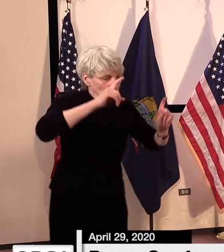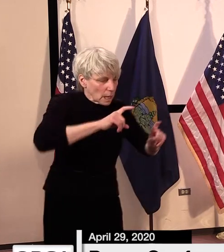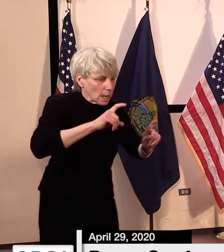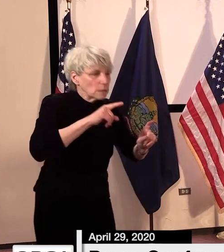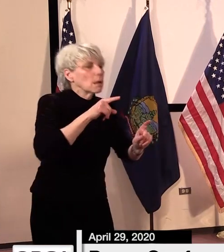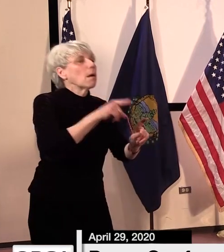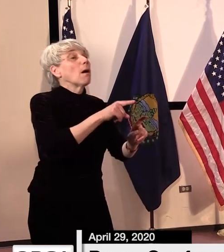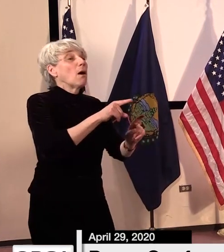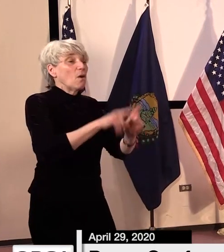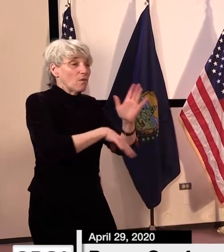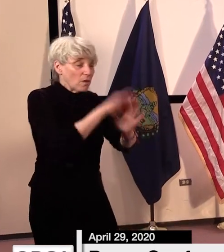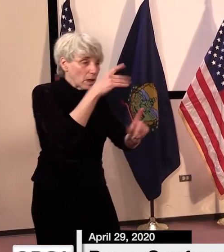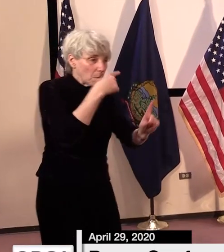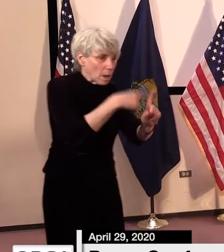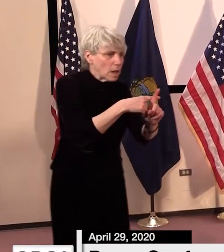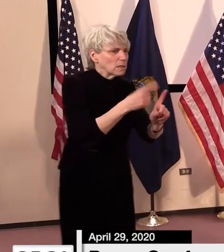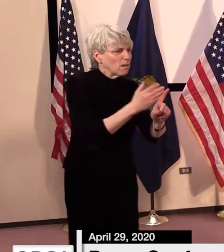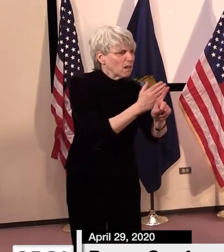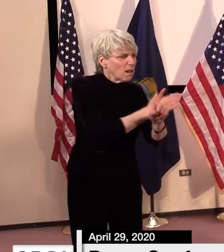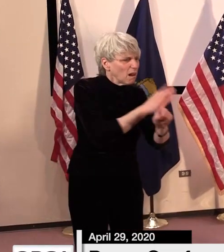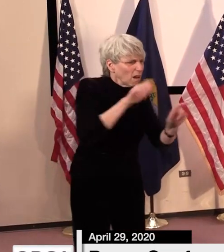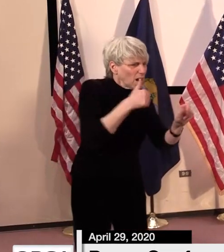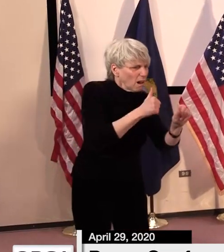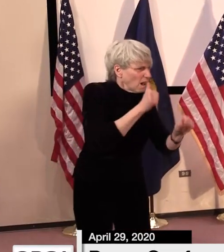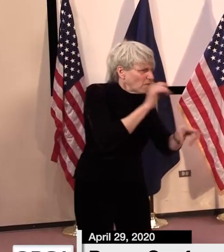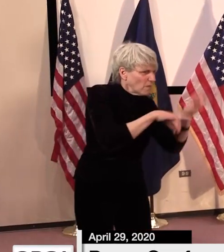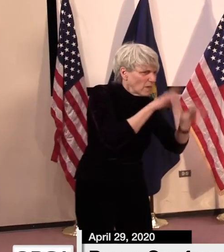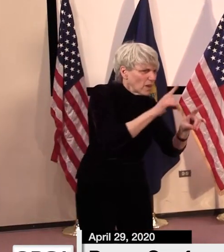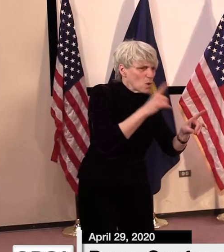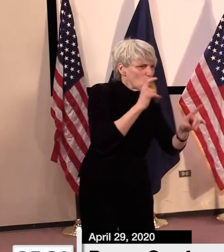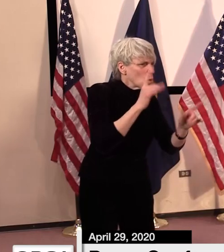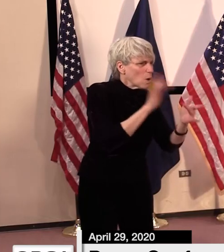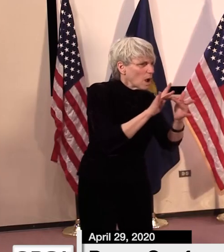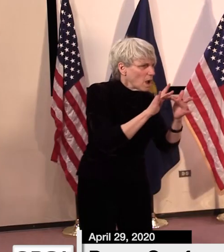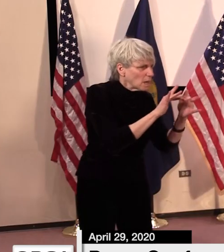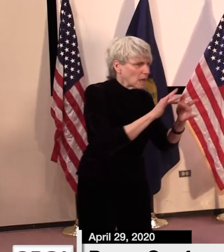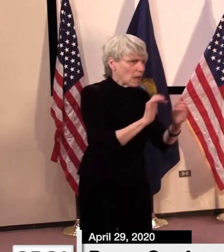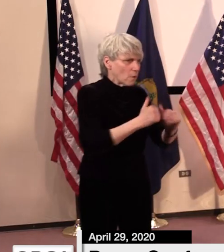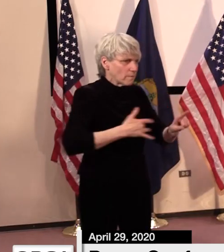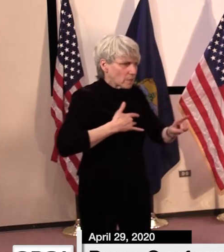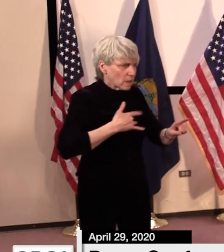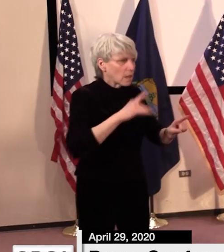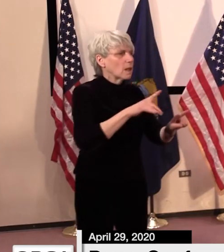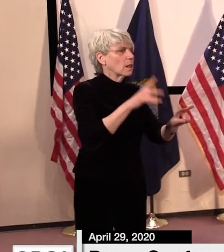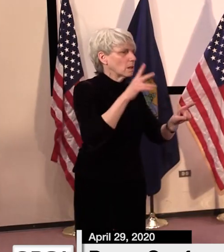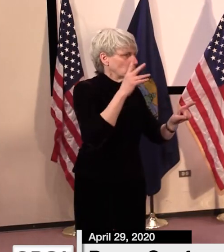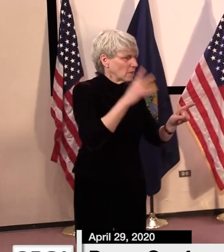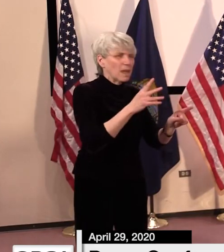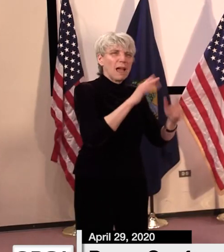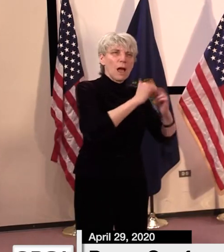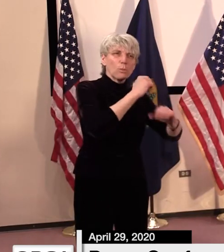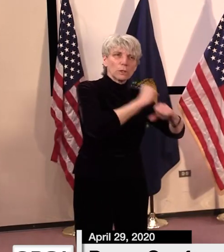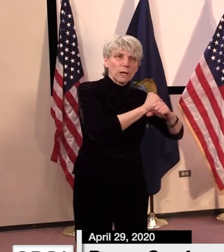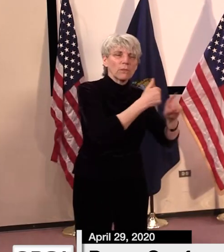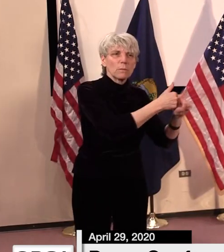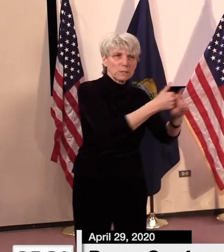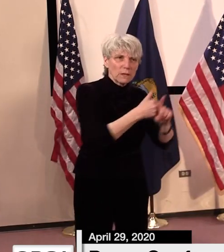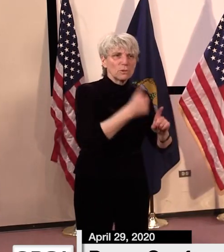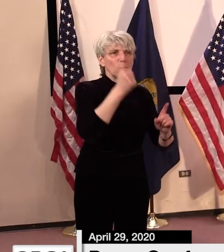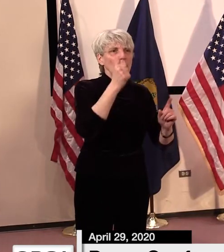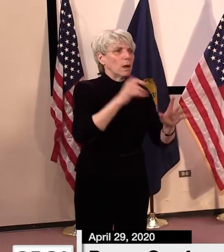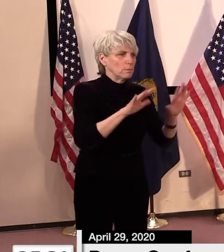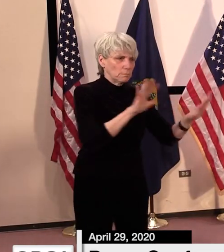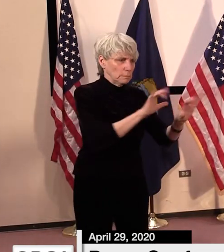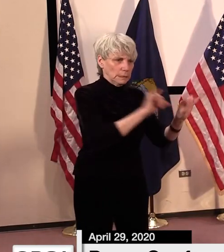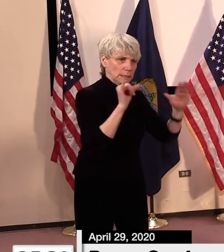testing and becoming so heavily involved and taking a more proactive approach, because we want to make sure that we control that. So